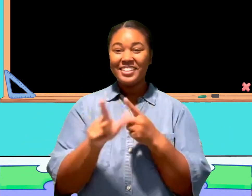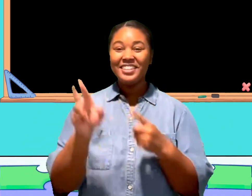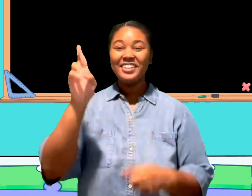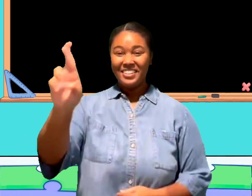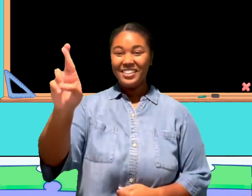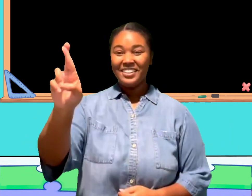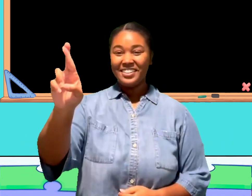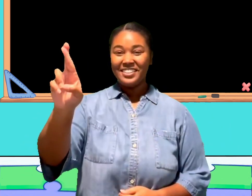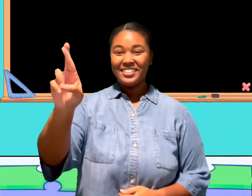letter R.